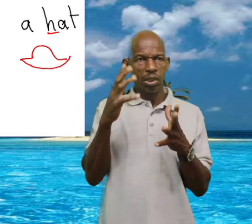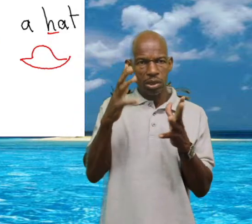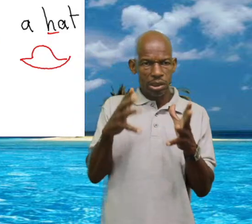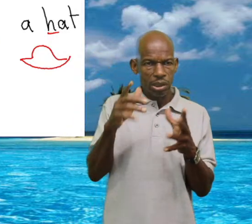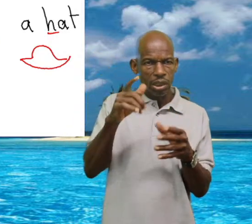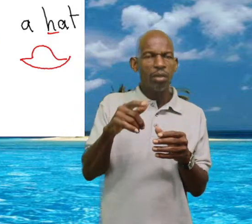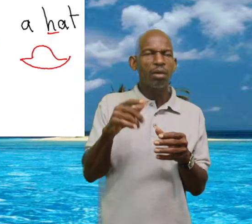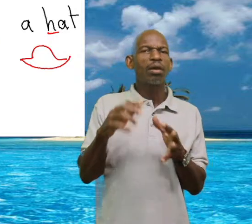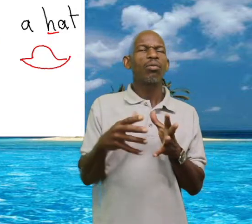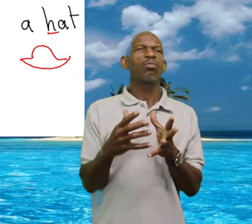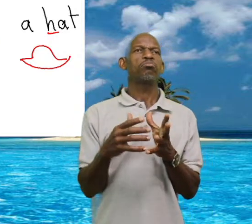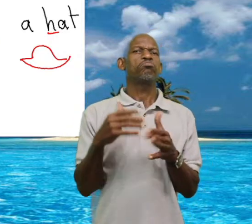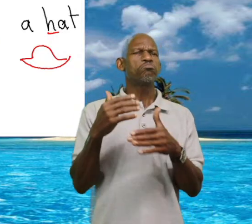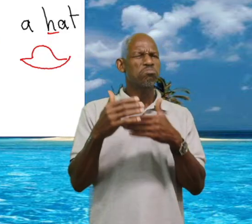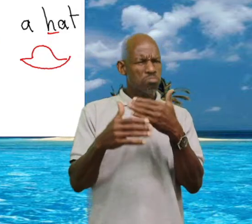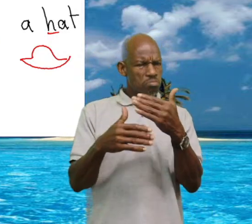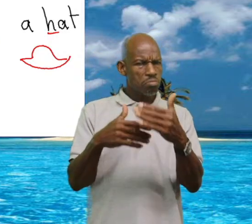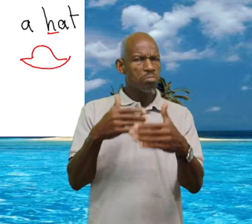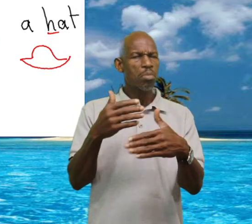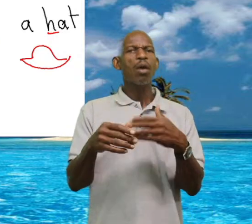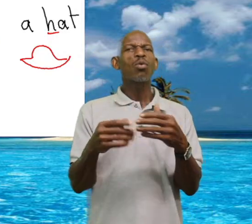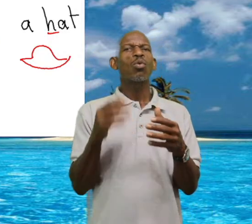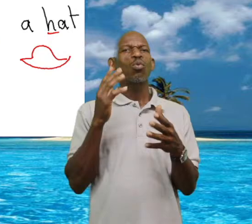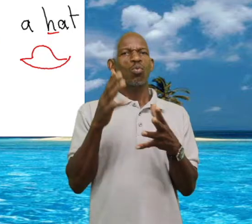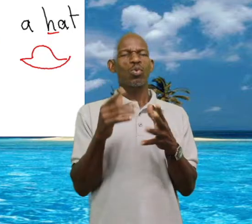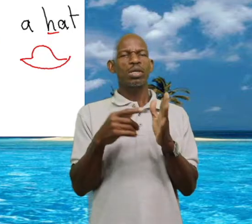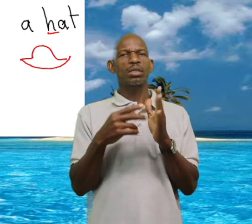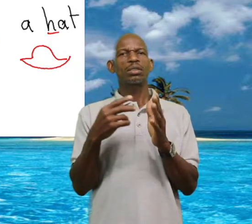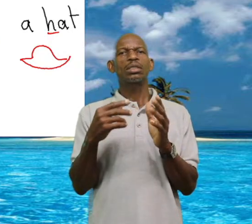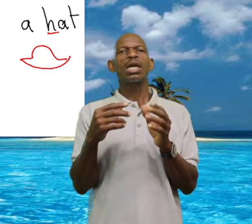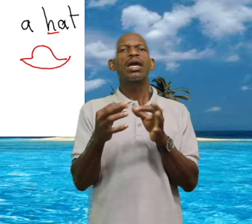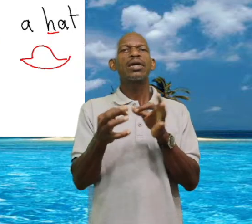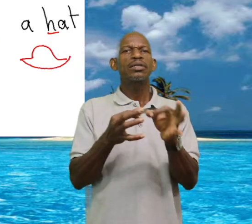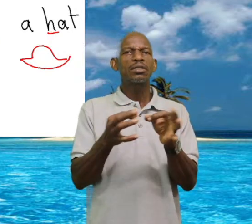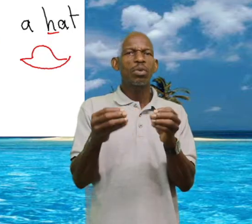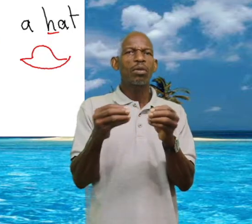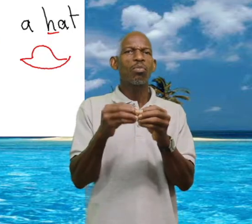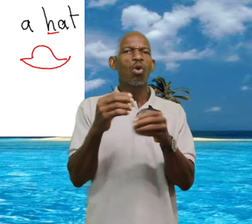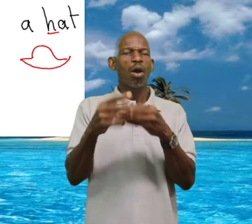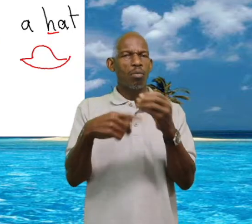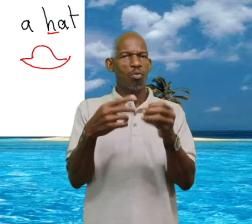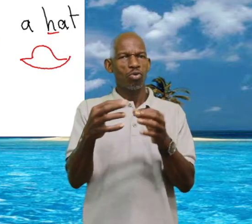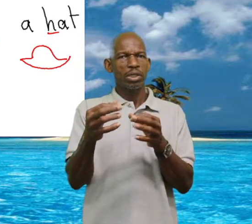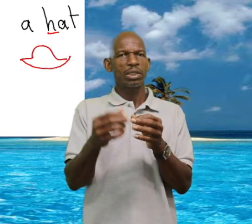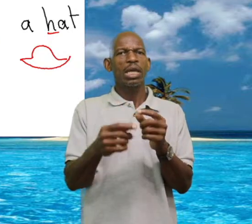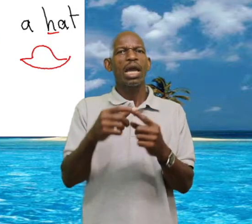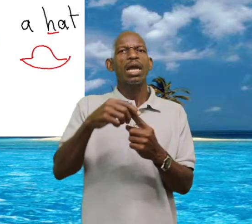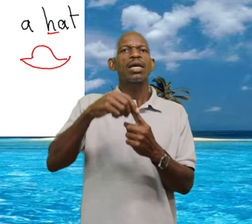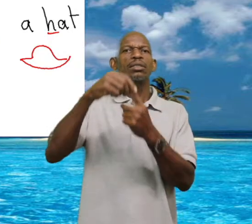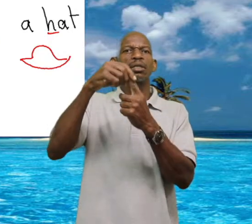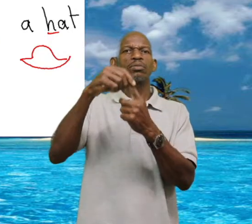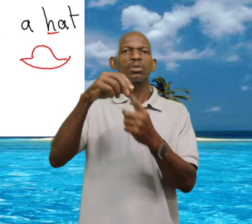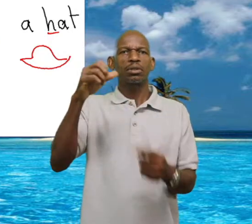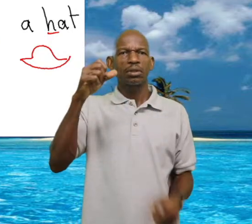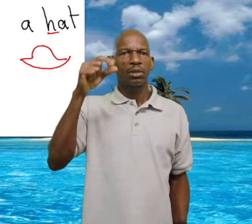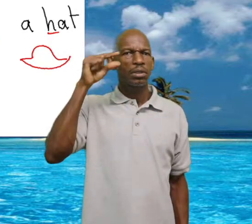you will have to learn the exception. And I'm going to show you the exceptions today. So, Bricky, you have a question? I see you putting up your hand.